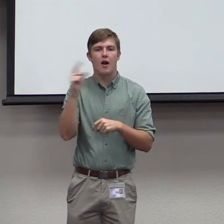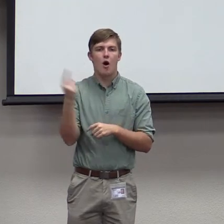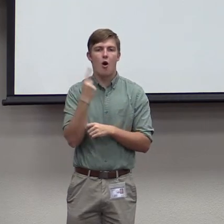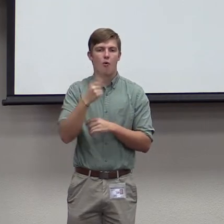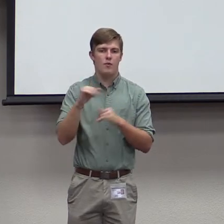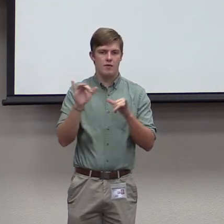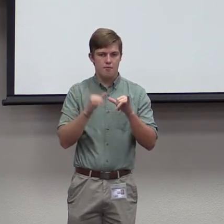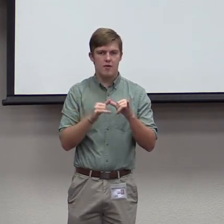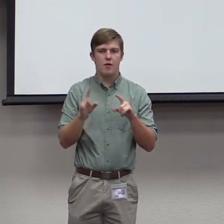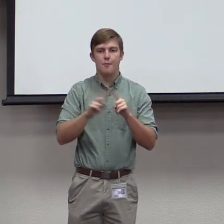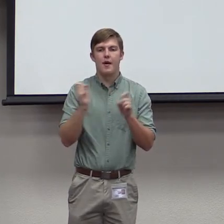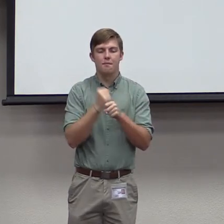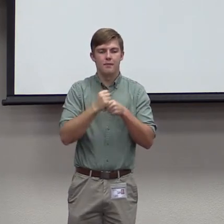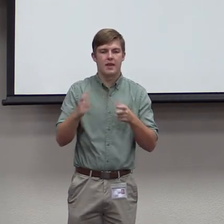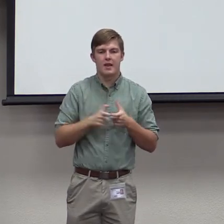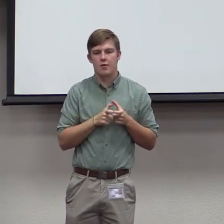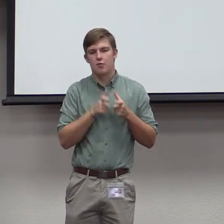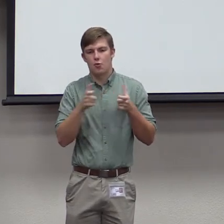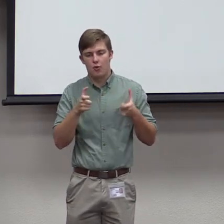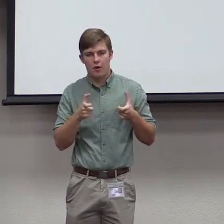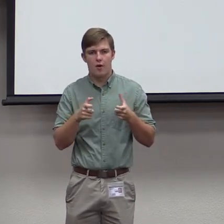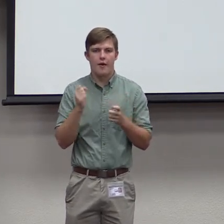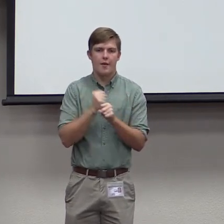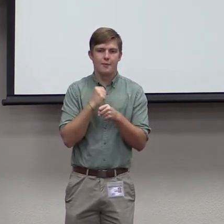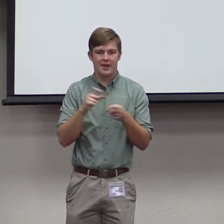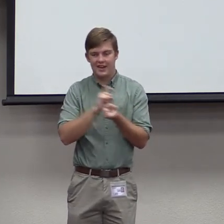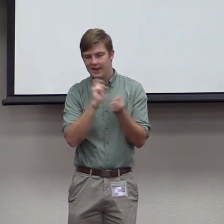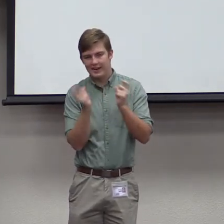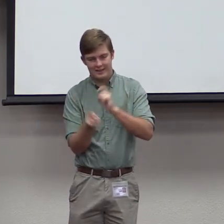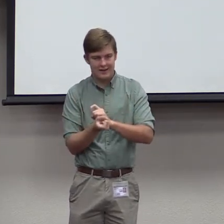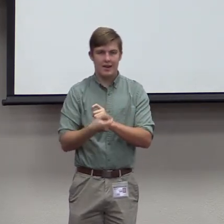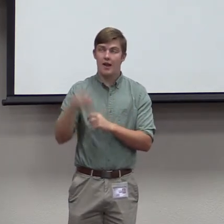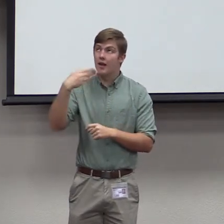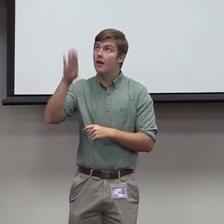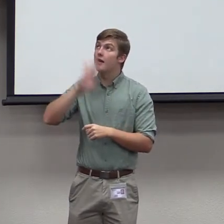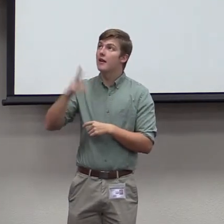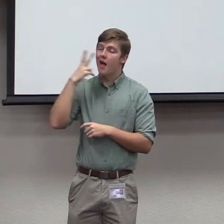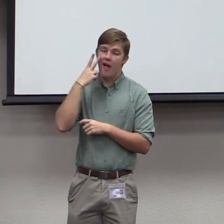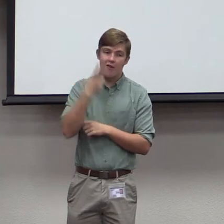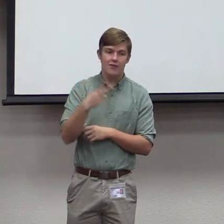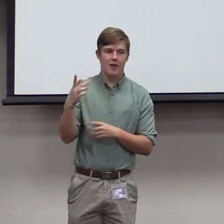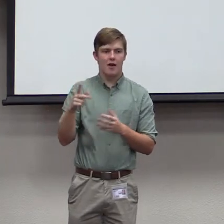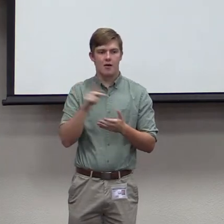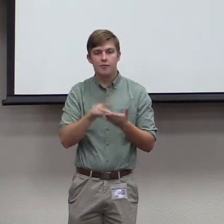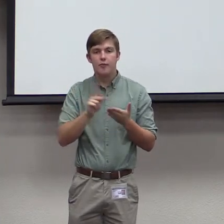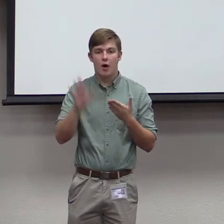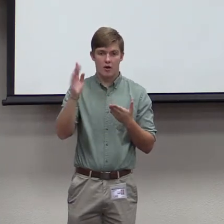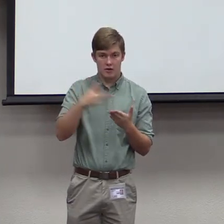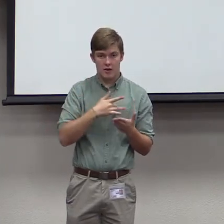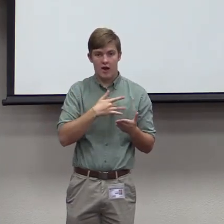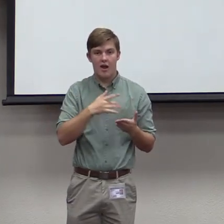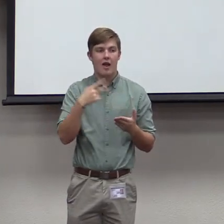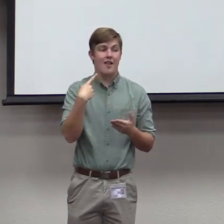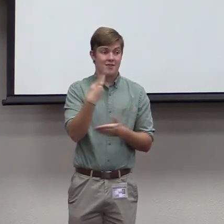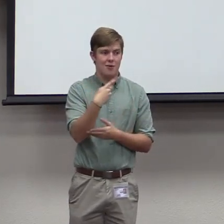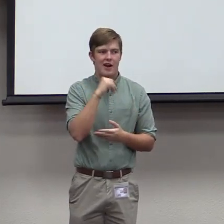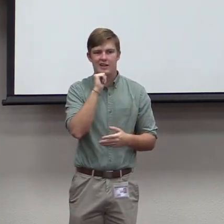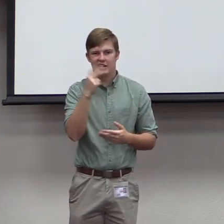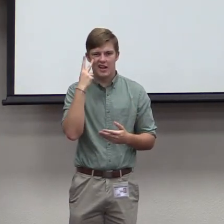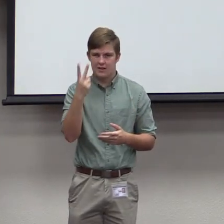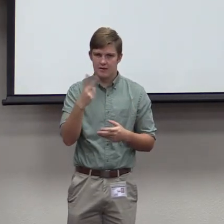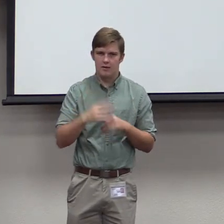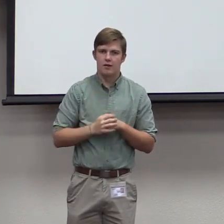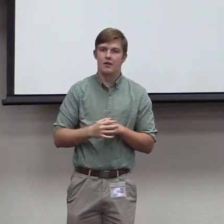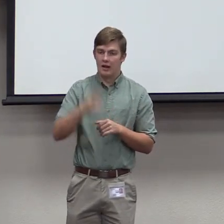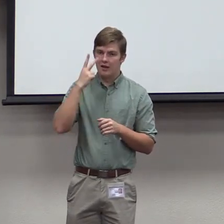grow. And God can make it change. And God saw a heart of Paul that you and I did not see.